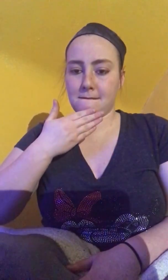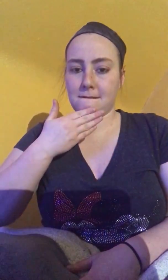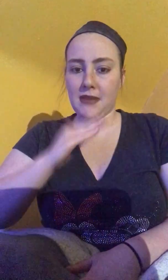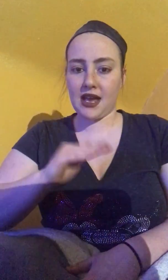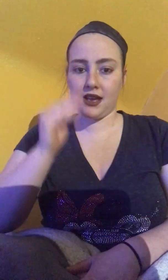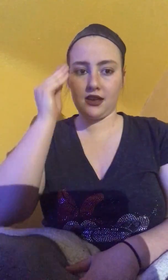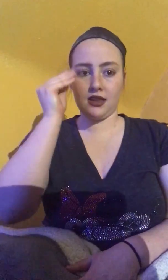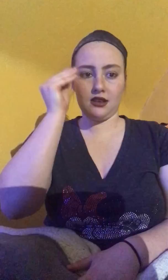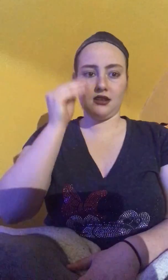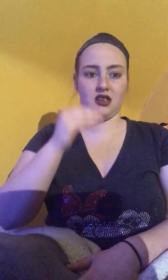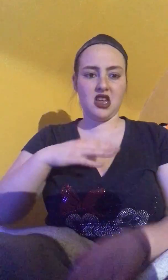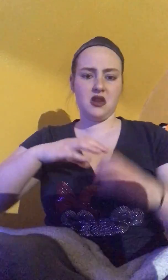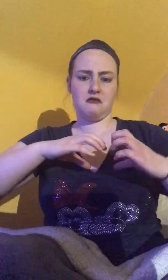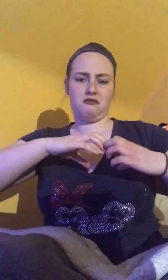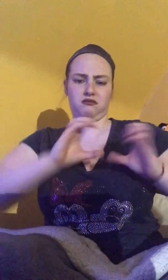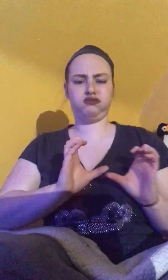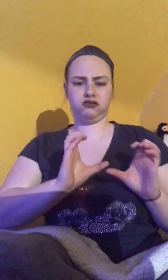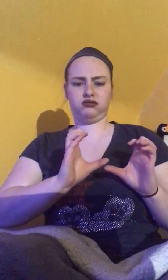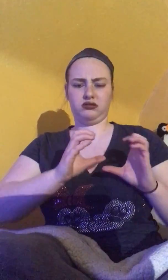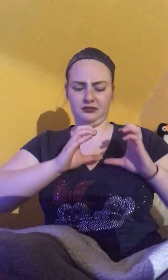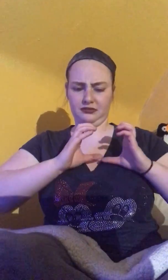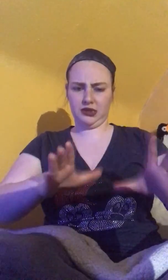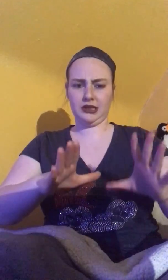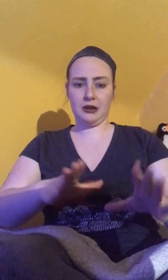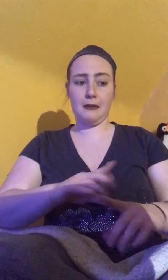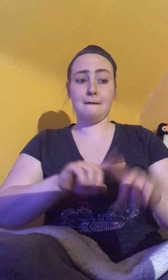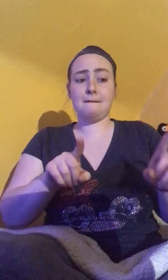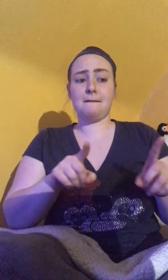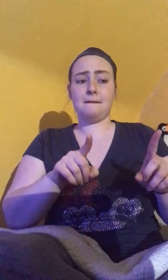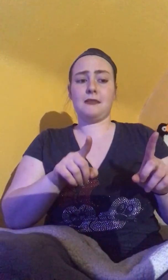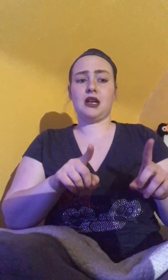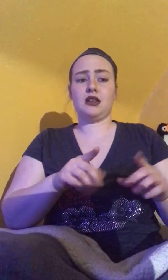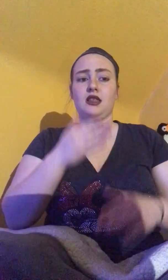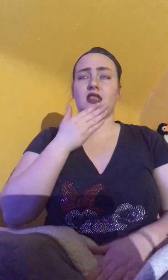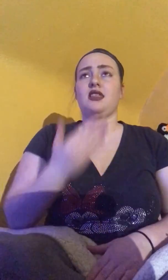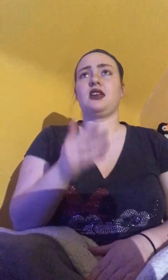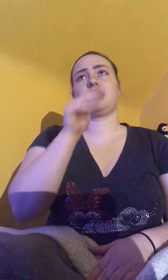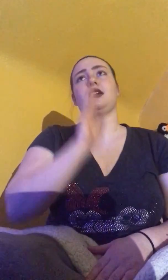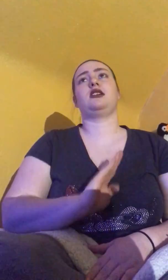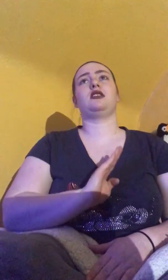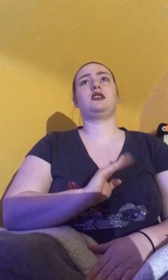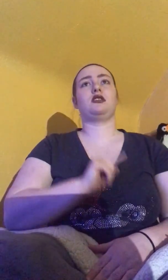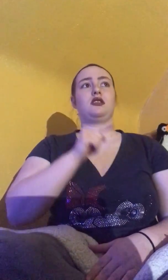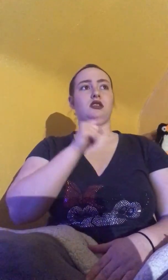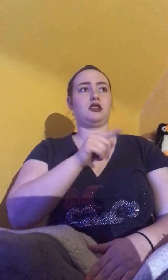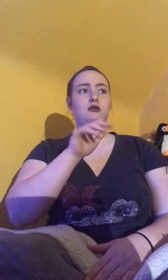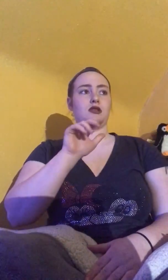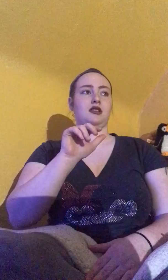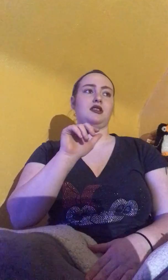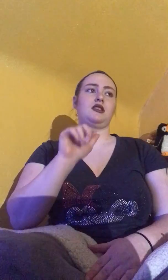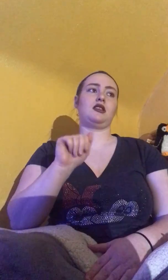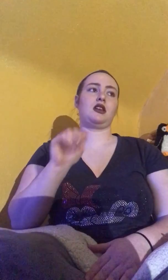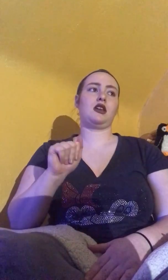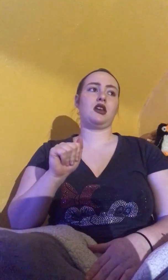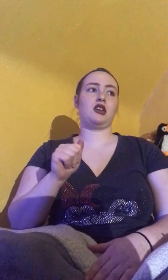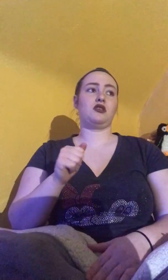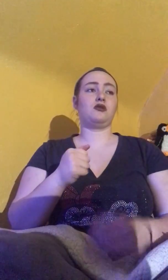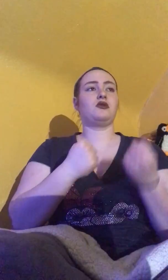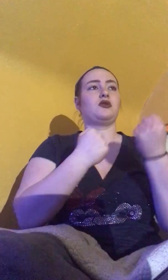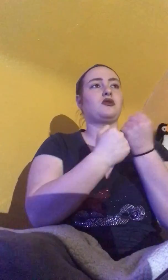breaking her heart, which almost led to her relapse. But thank God she was in a sober living with women who were there to support her. And